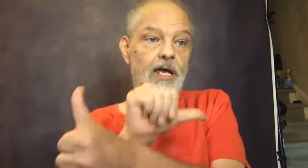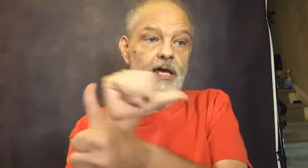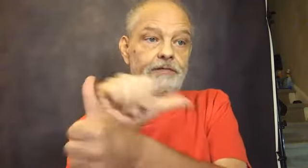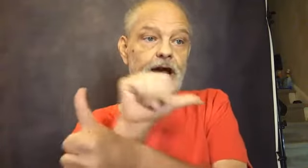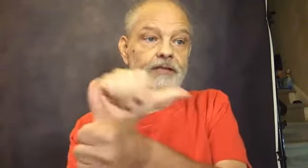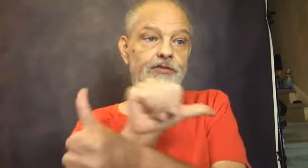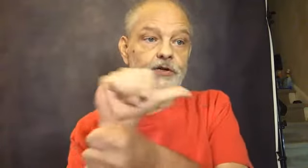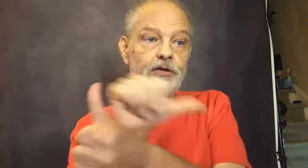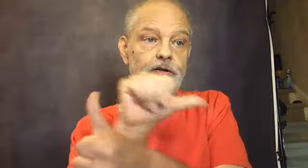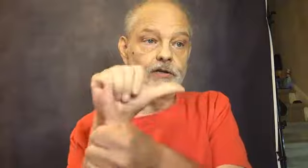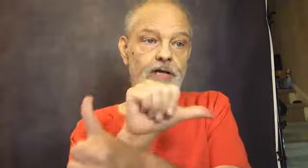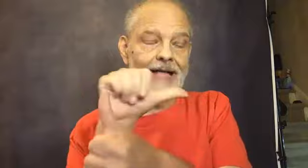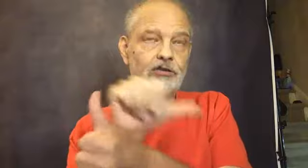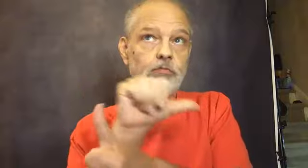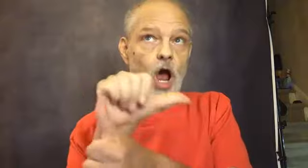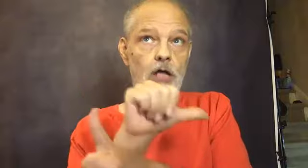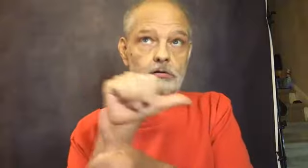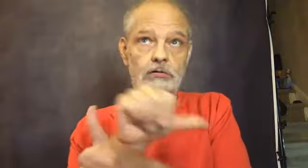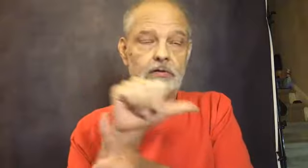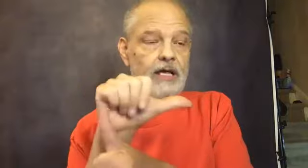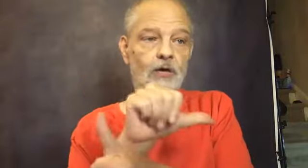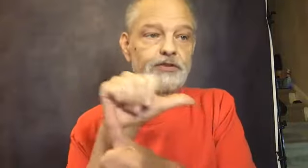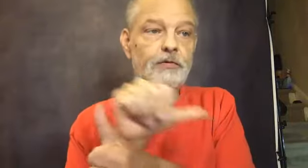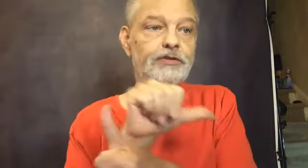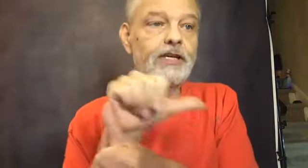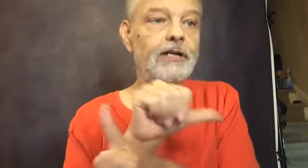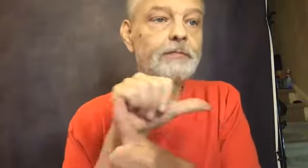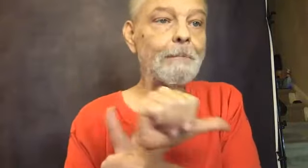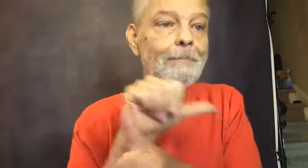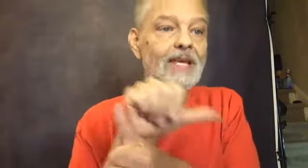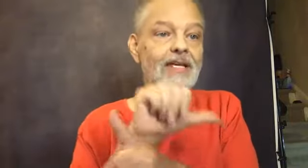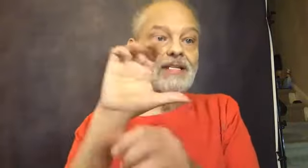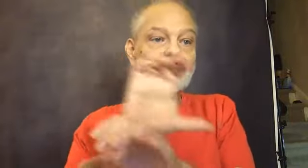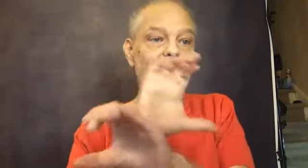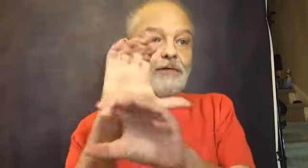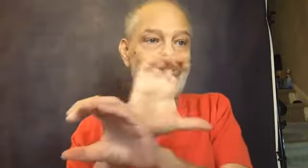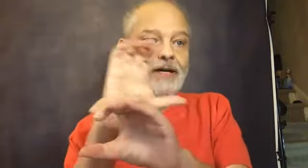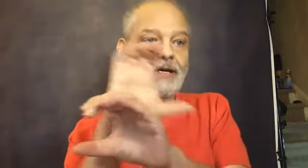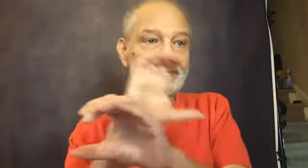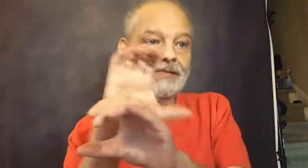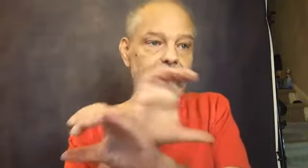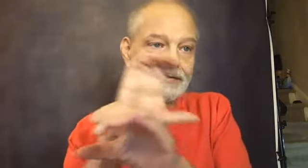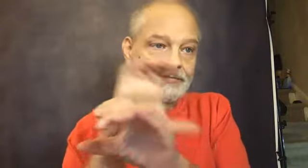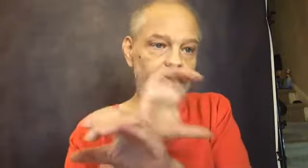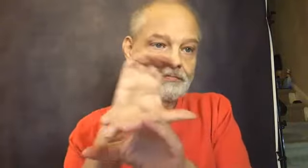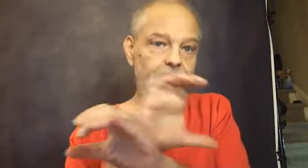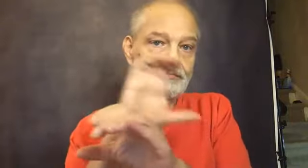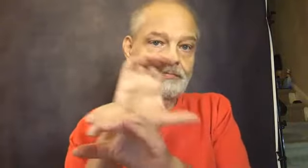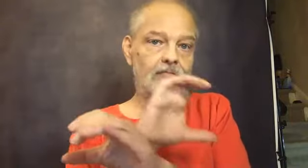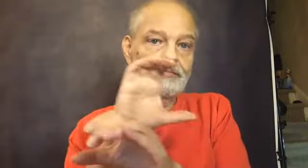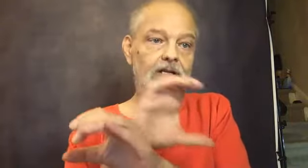A for algebra, however you're supposed to say it, C for calculus.